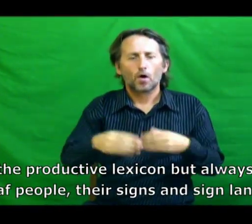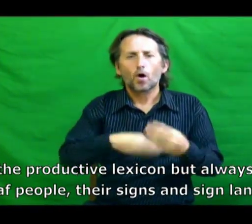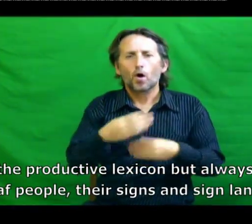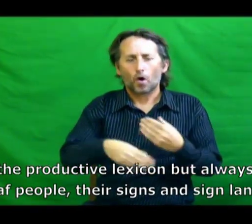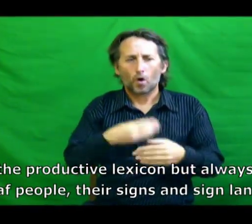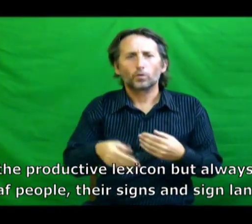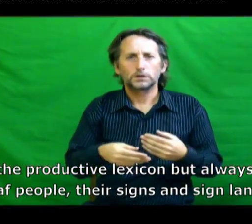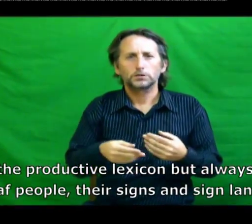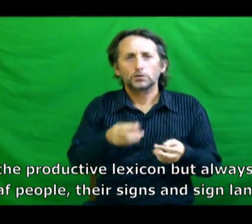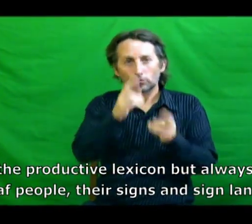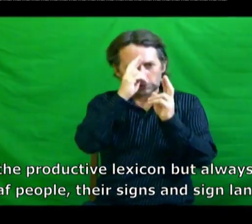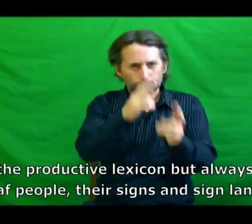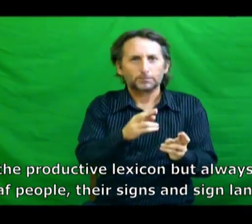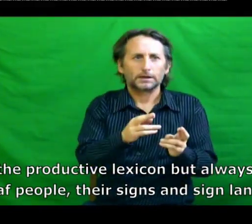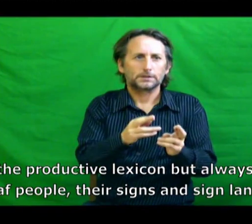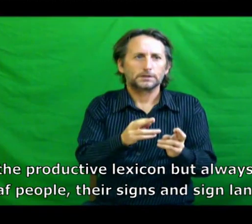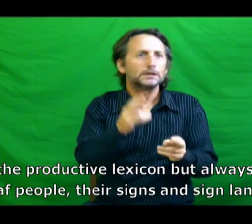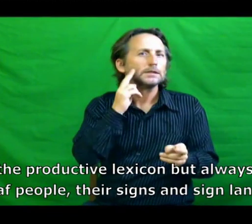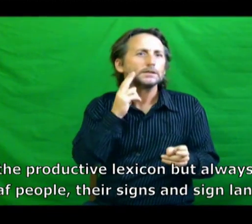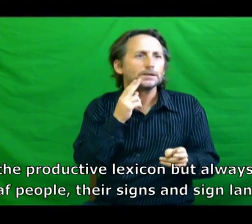and respect sign language.